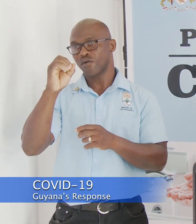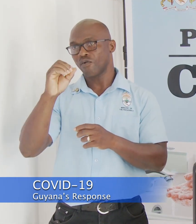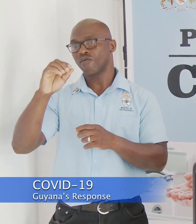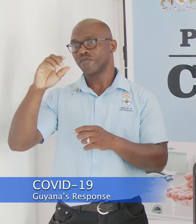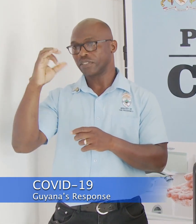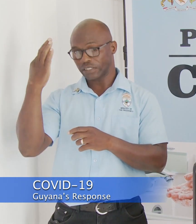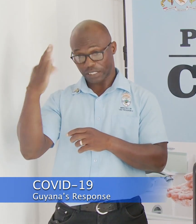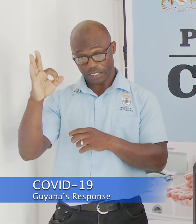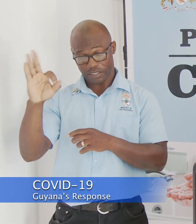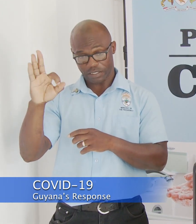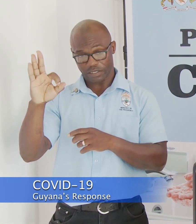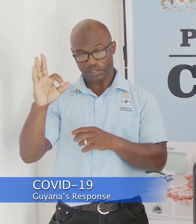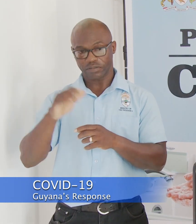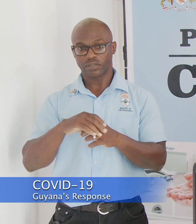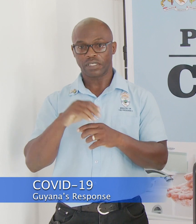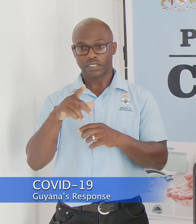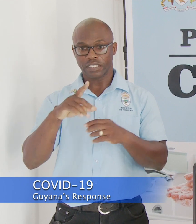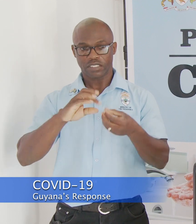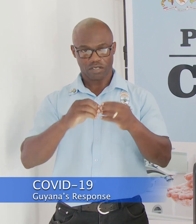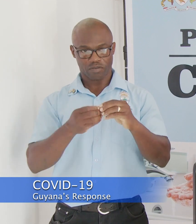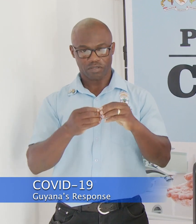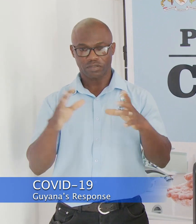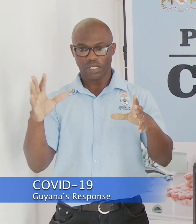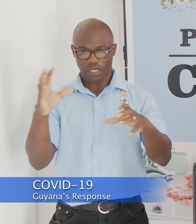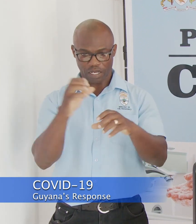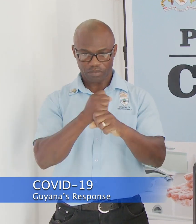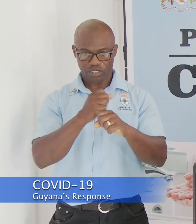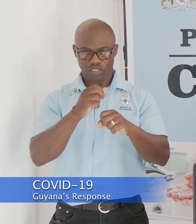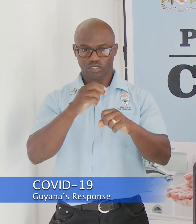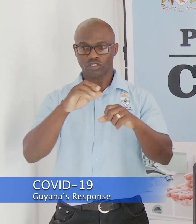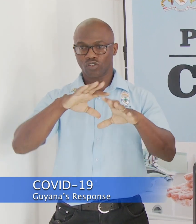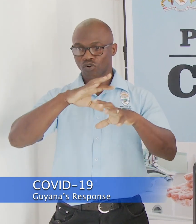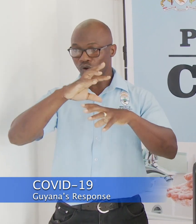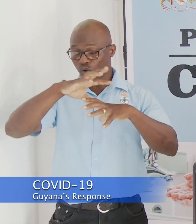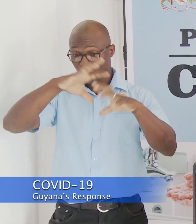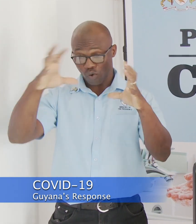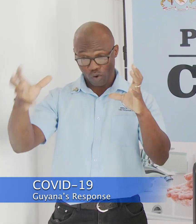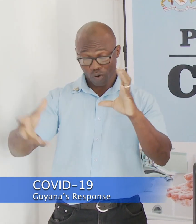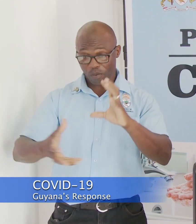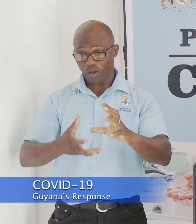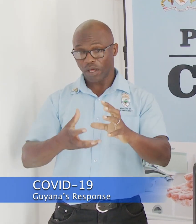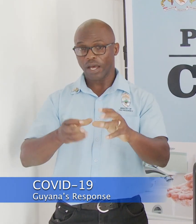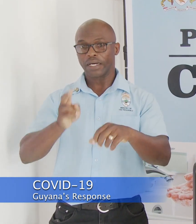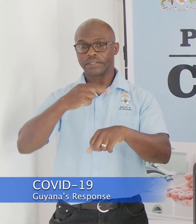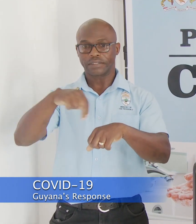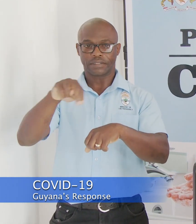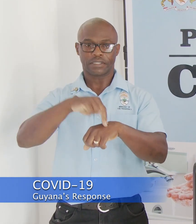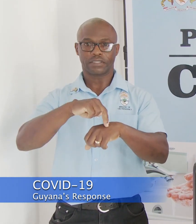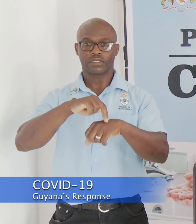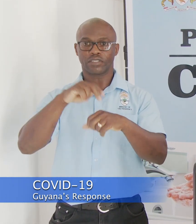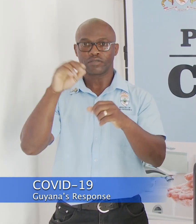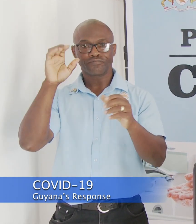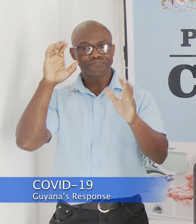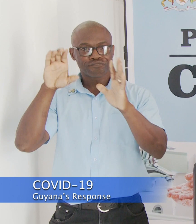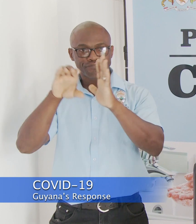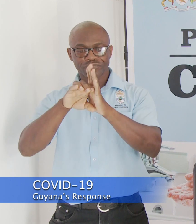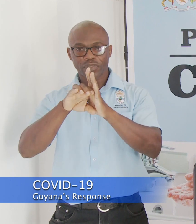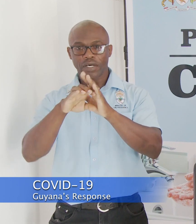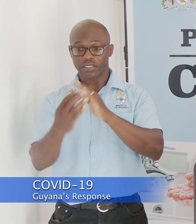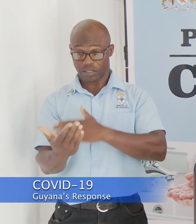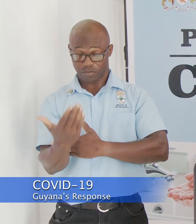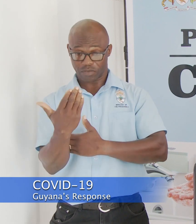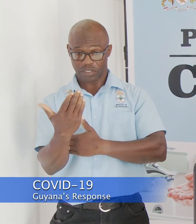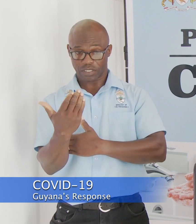These numbers capture the global, regional, and national picture as of this